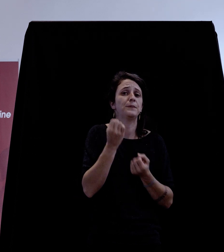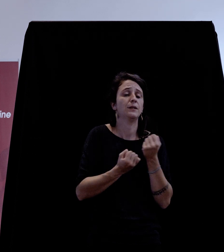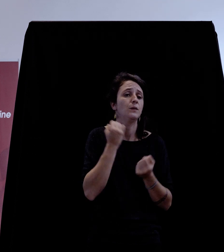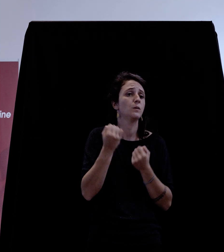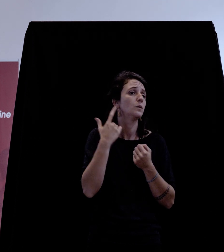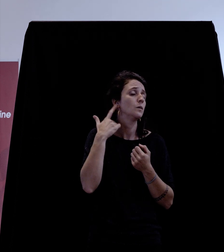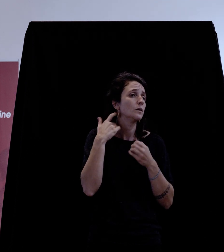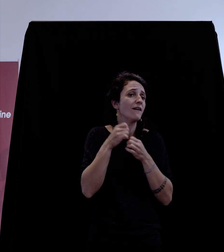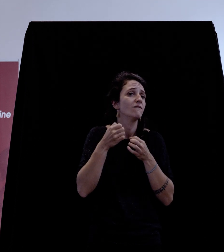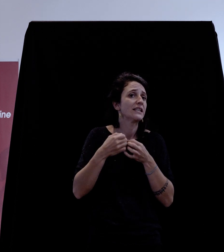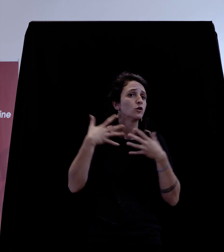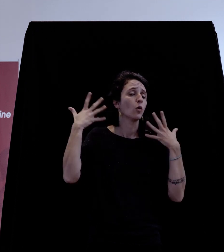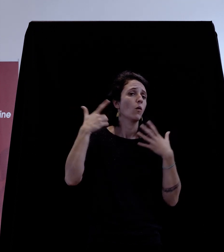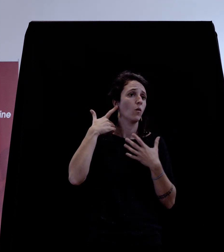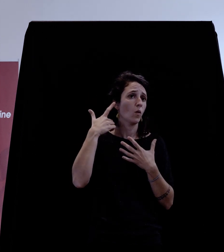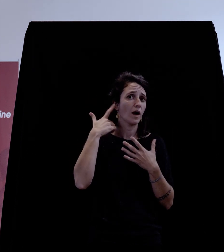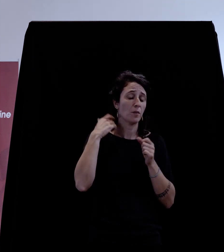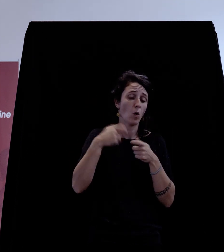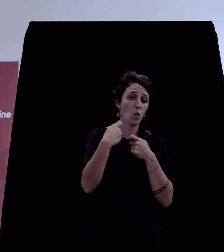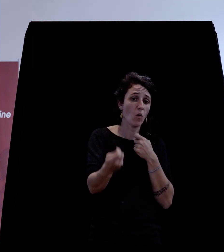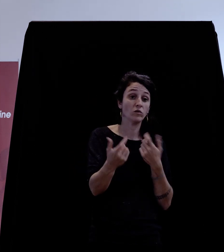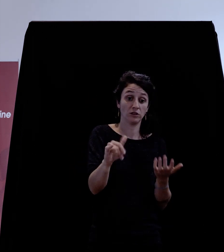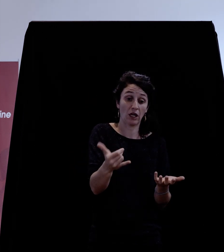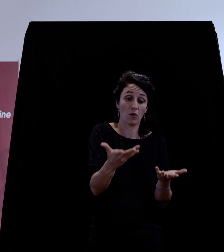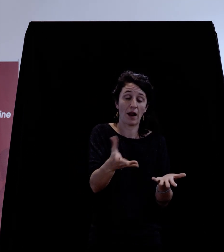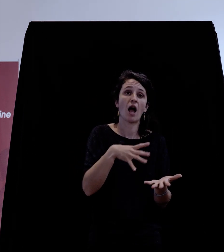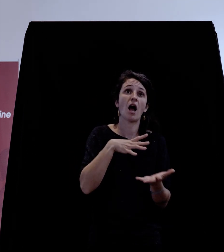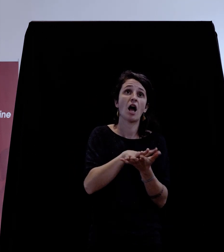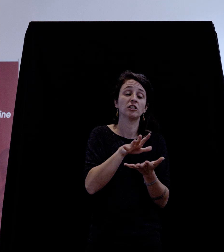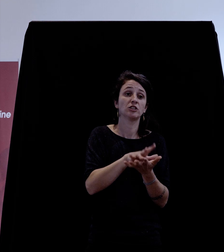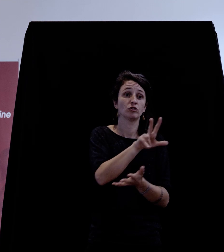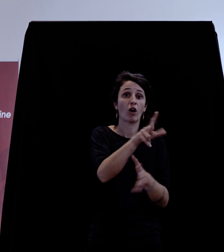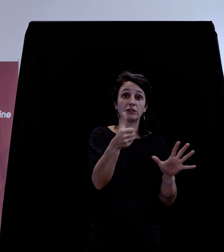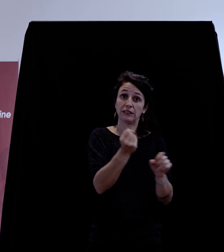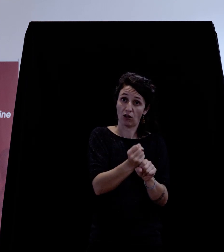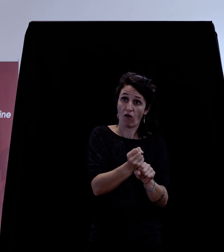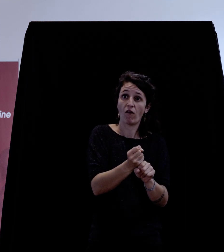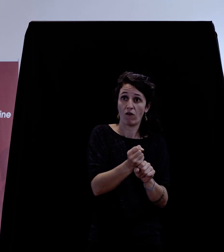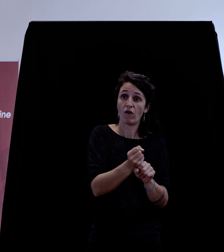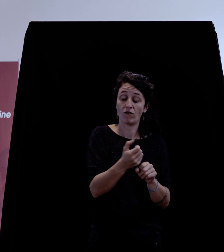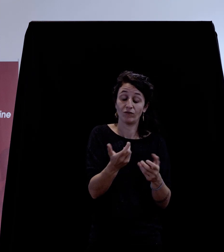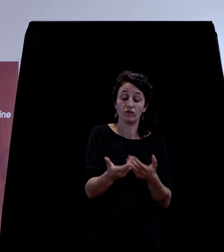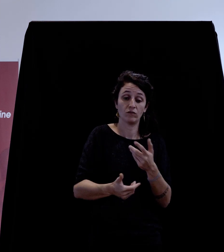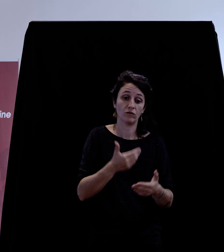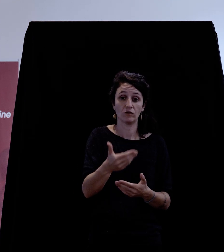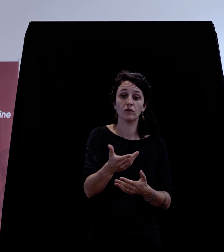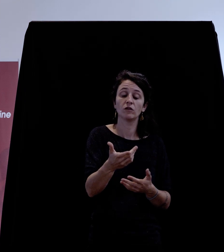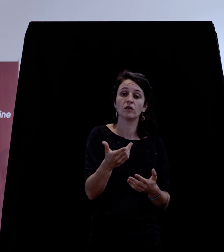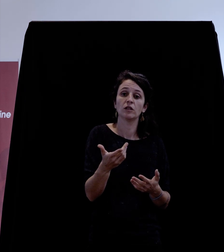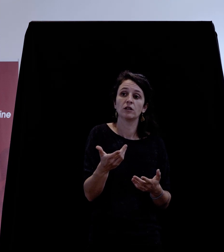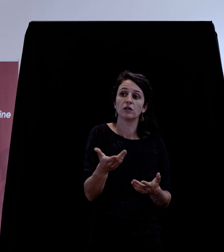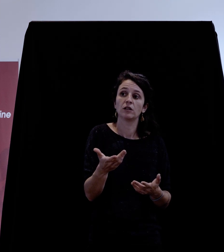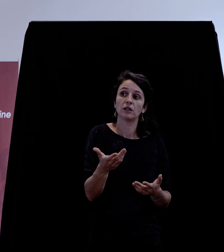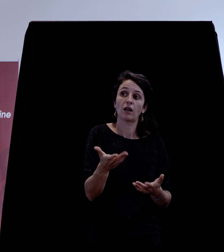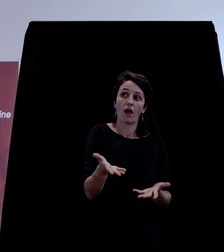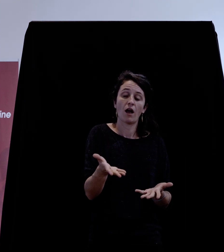Those will always go on because of very flat eustachian tubes. It means that the stuff in the ear doesn't drain out like it should. I think it's at least one